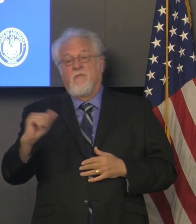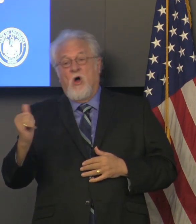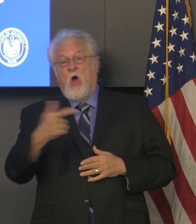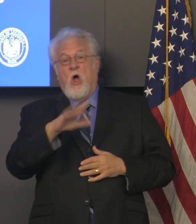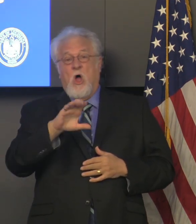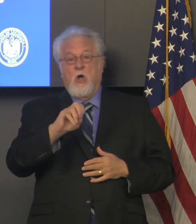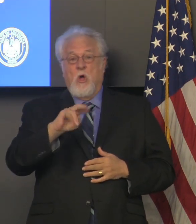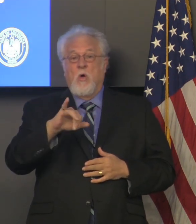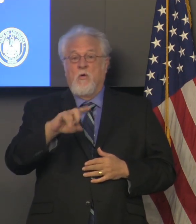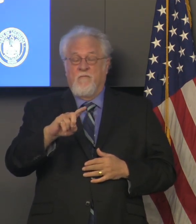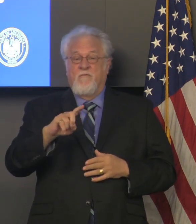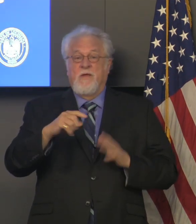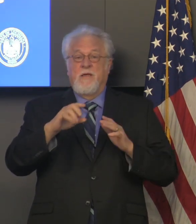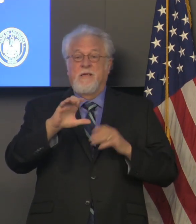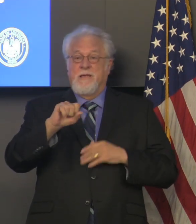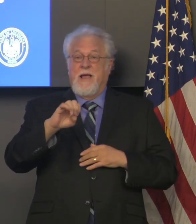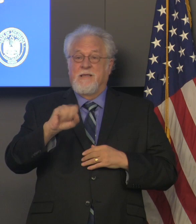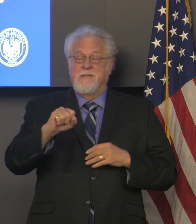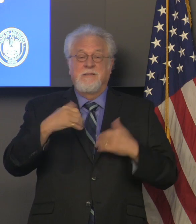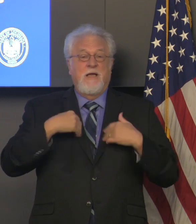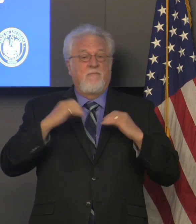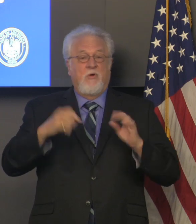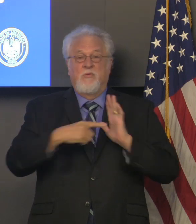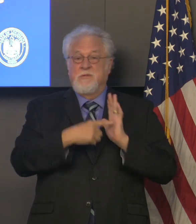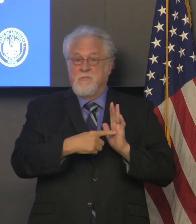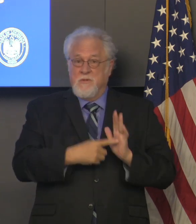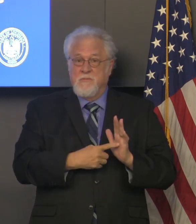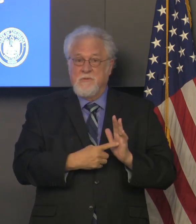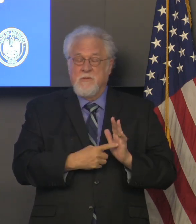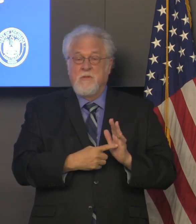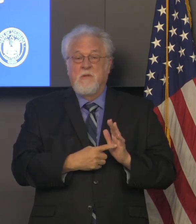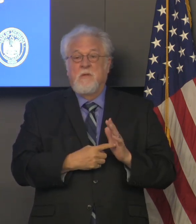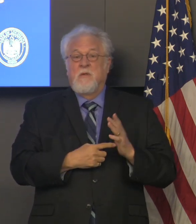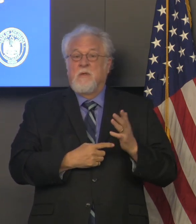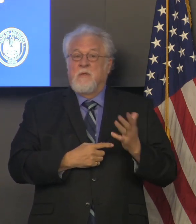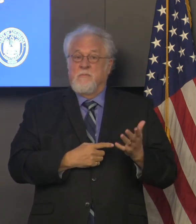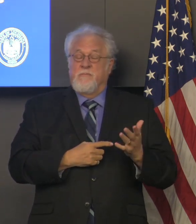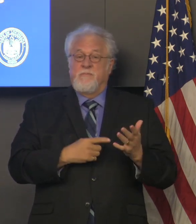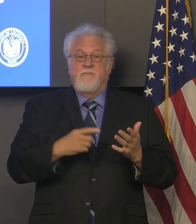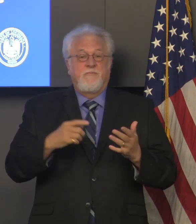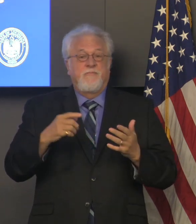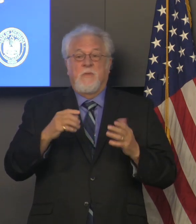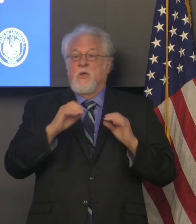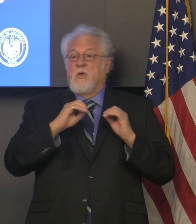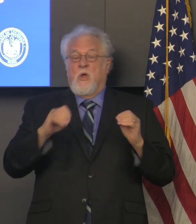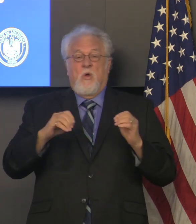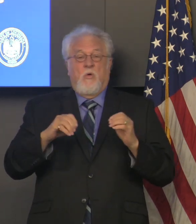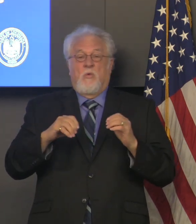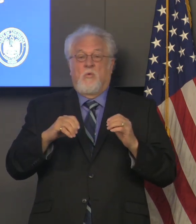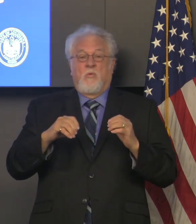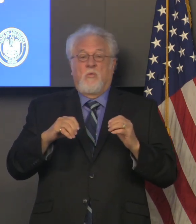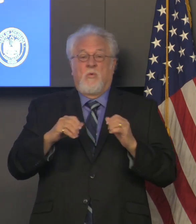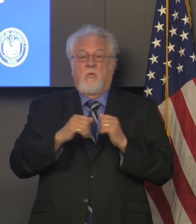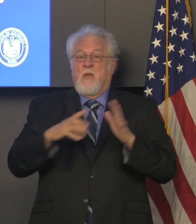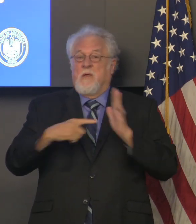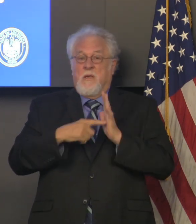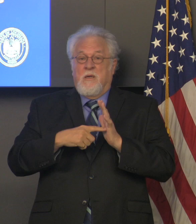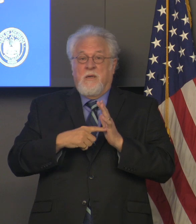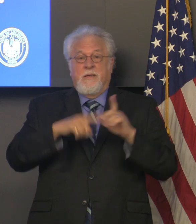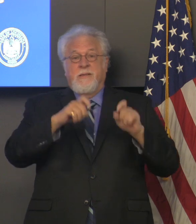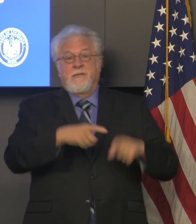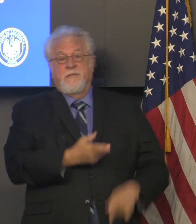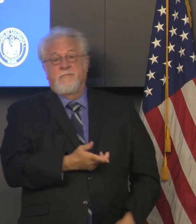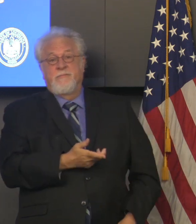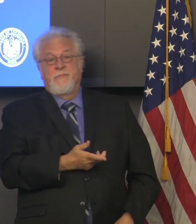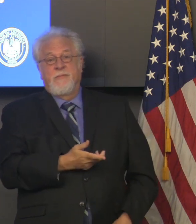COVID cases are asymptomatic, and practically speaking, almost no asymptomatic people are tested.